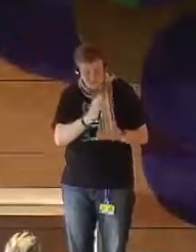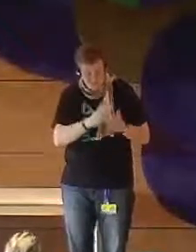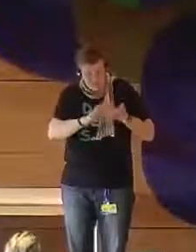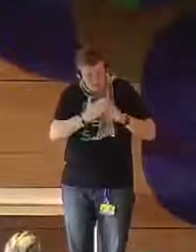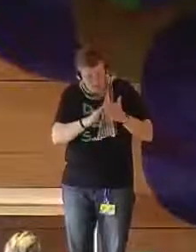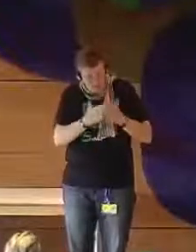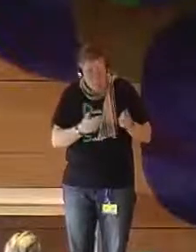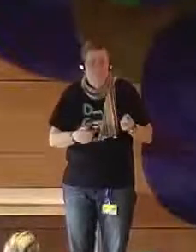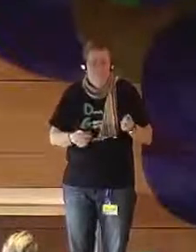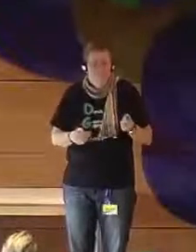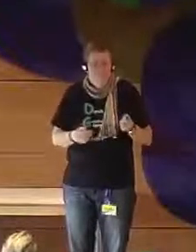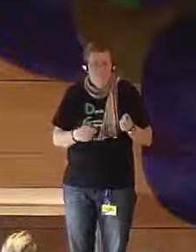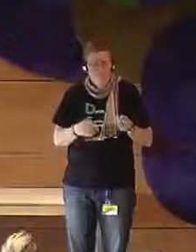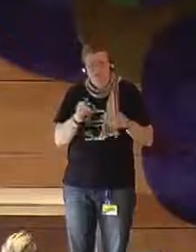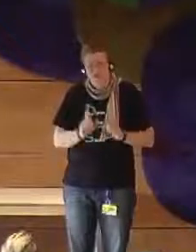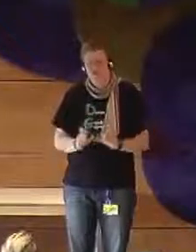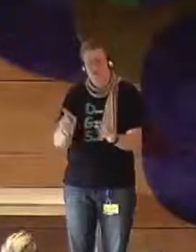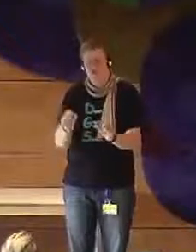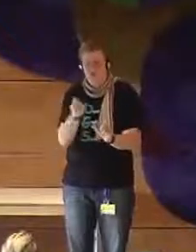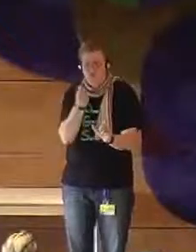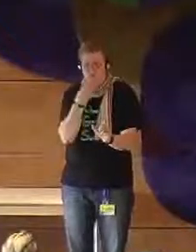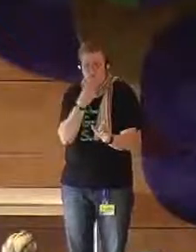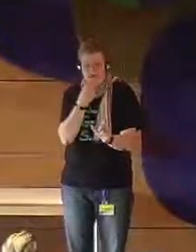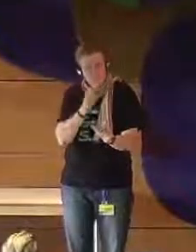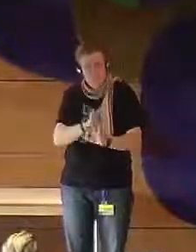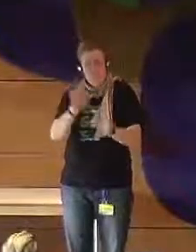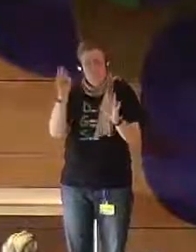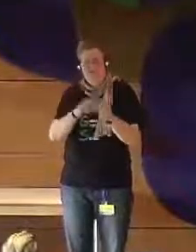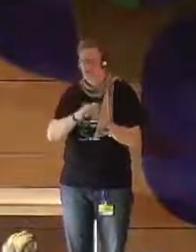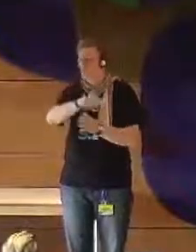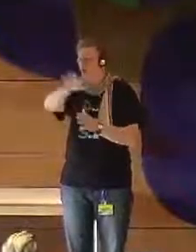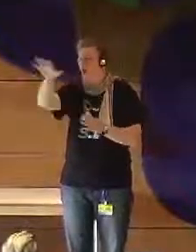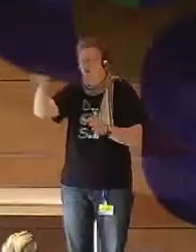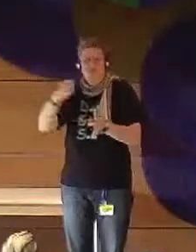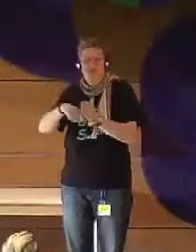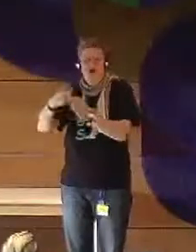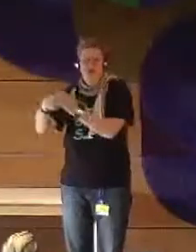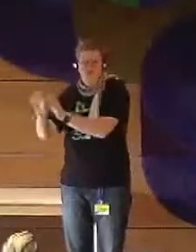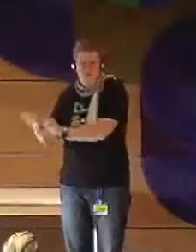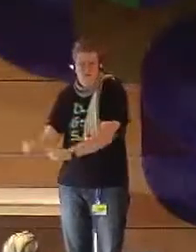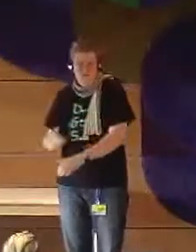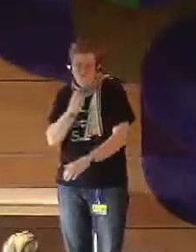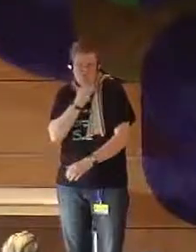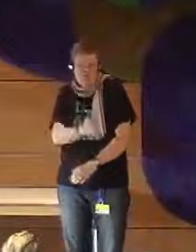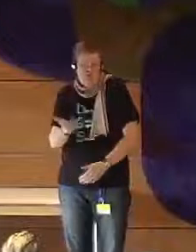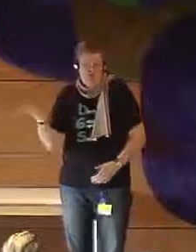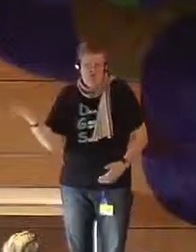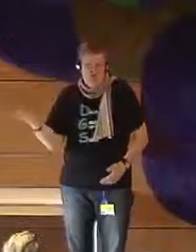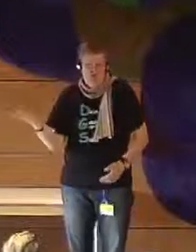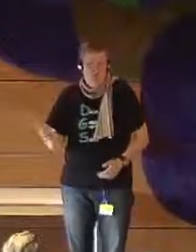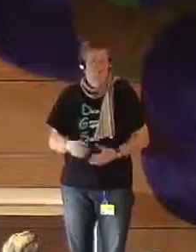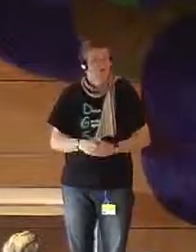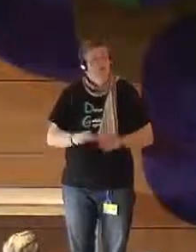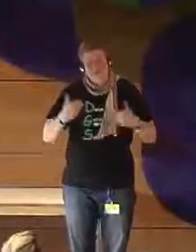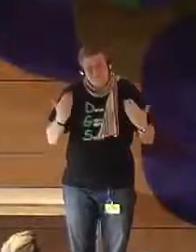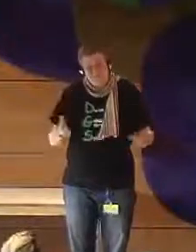actually my adult colleagues often use patches and HRT. I don't think there's a big degree of difference. I have to say the